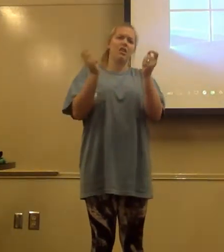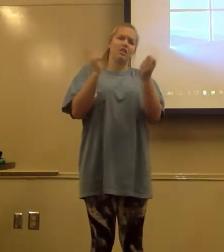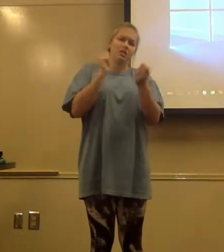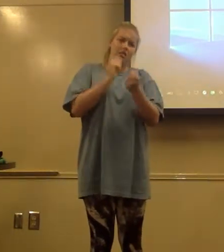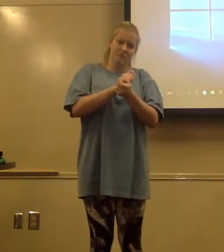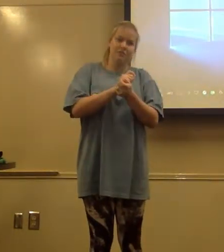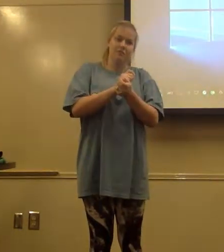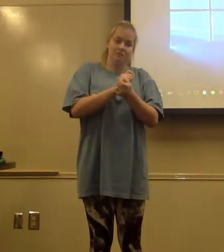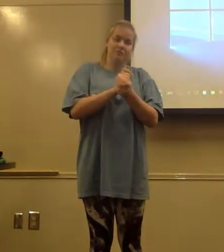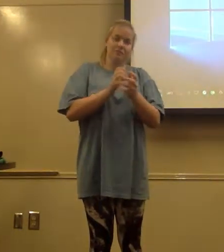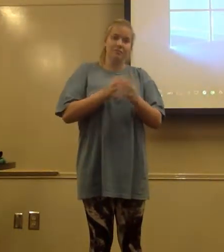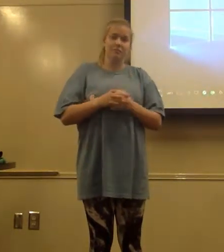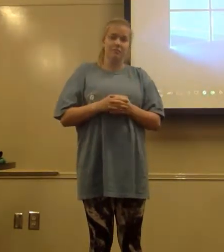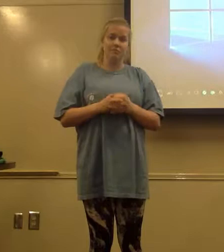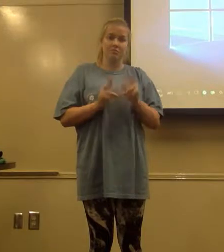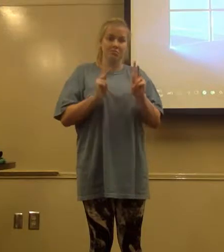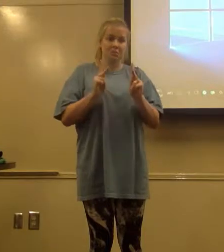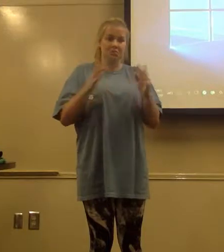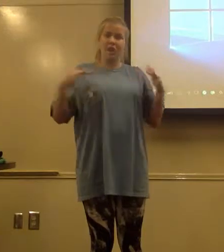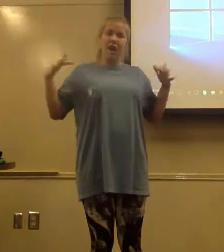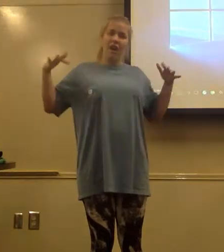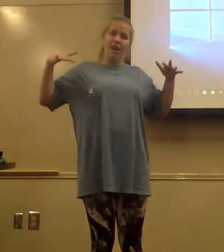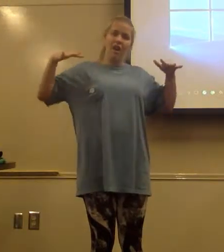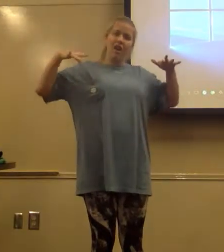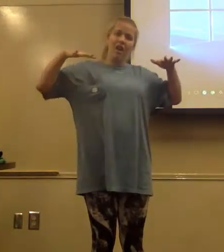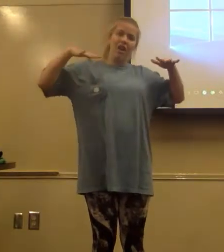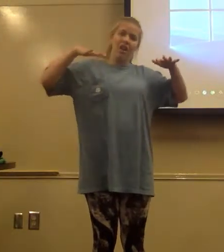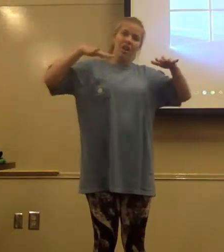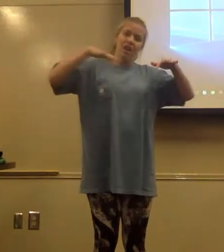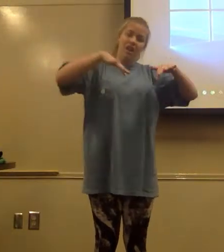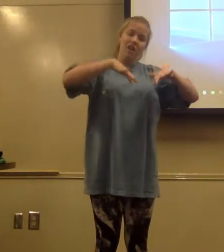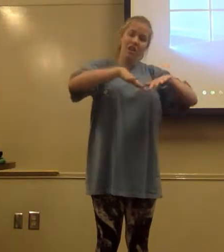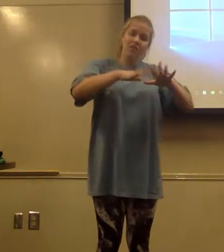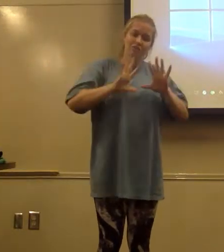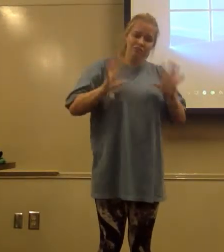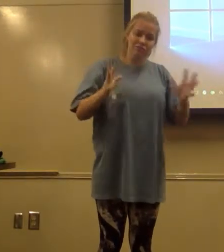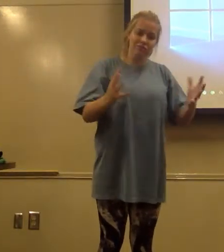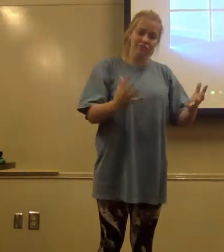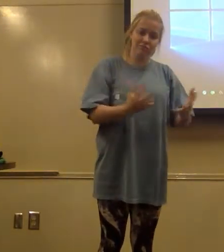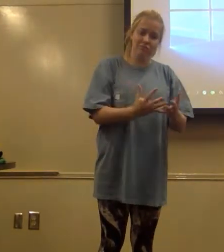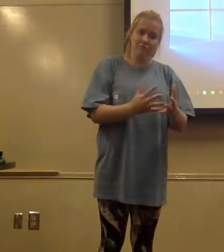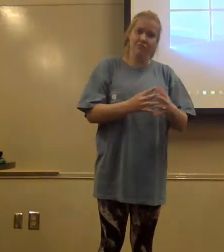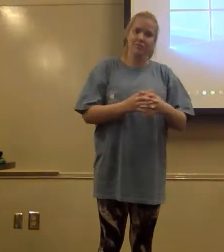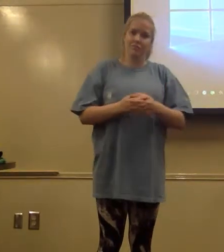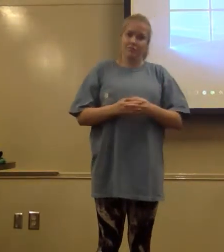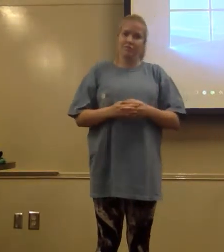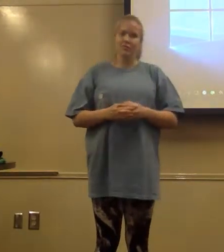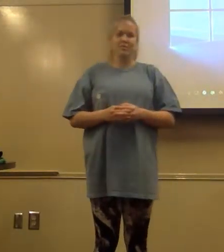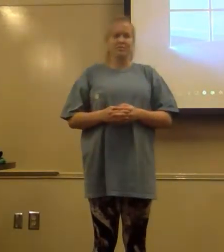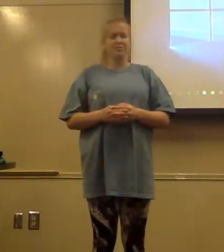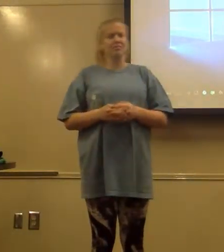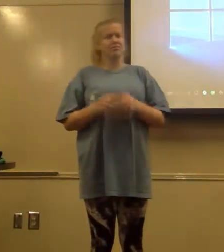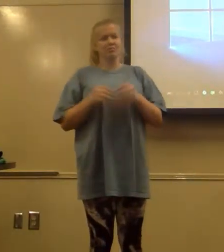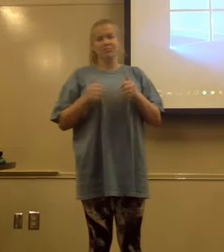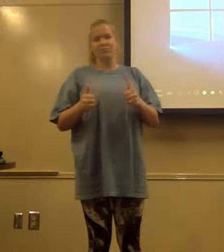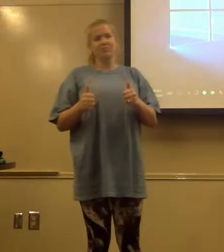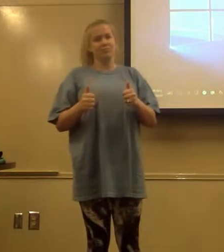There's people all over who've been doing this in their own little, hometowns. But it's just great to get so many people together, start